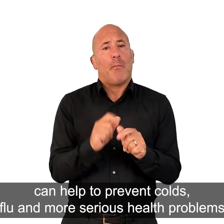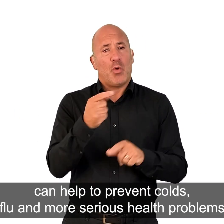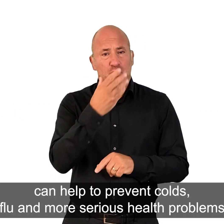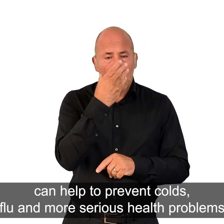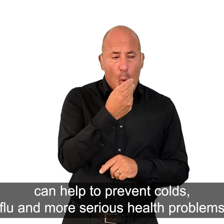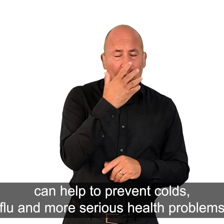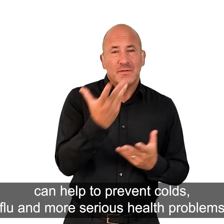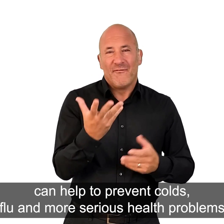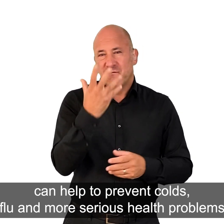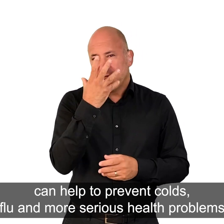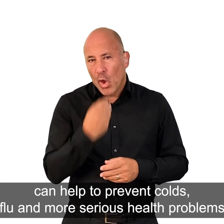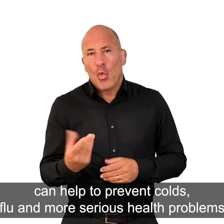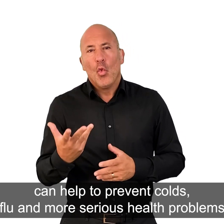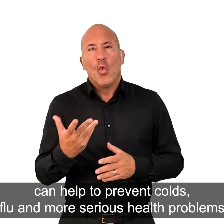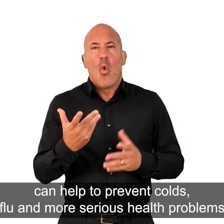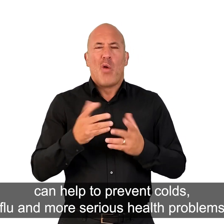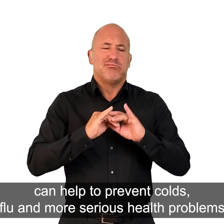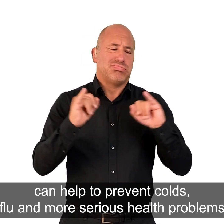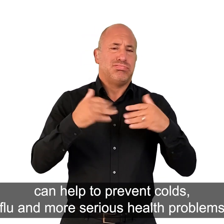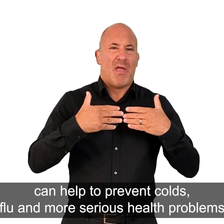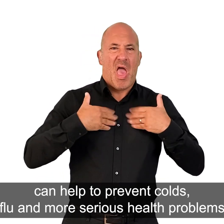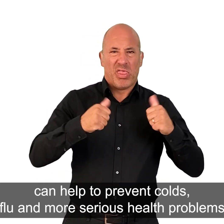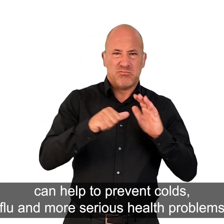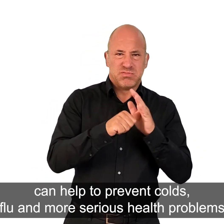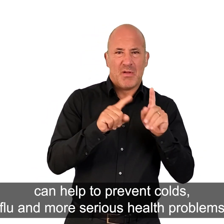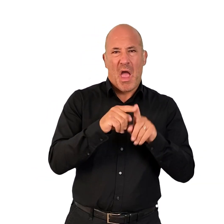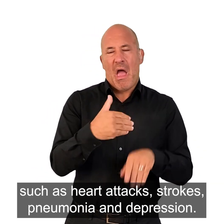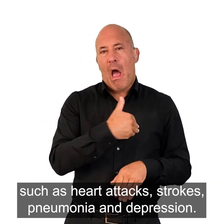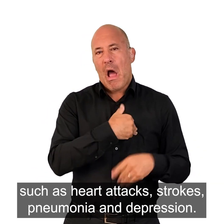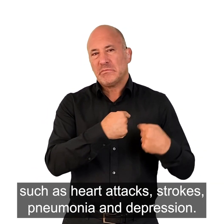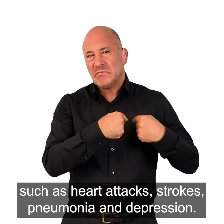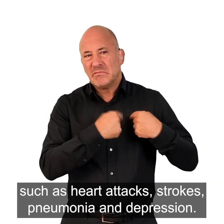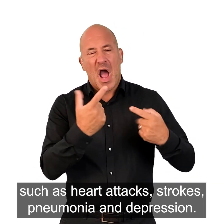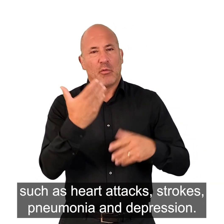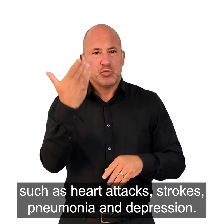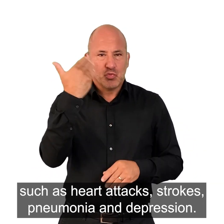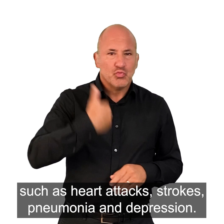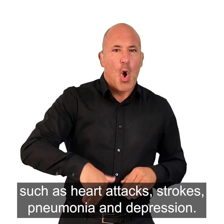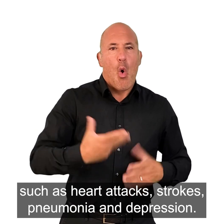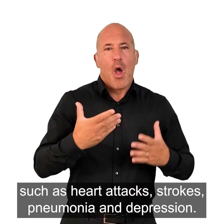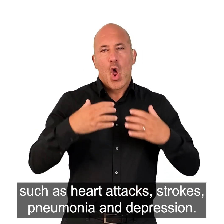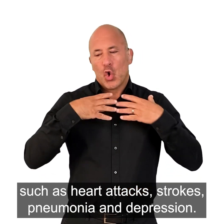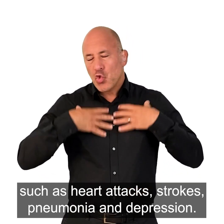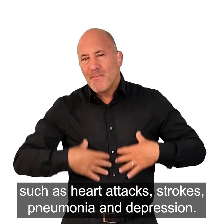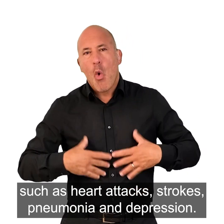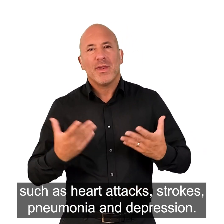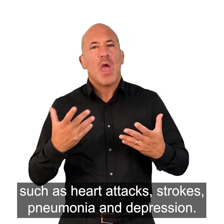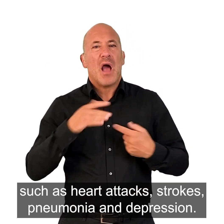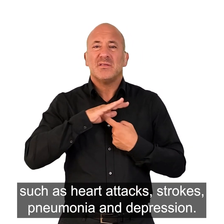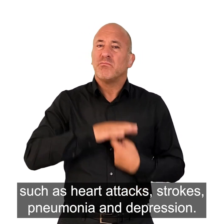can help to prevent colds, flu, and more serious health problems, such as heart attacks, strokes,